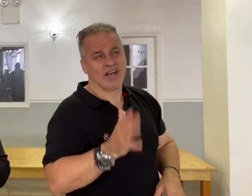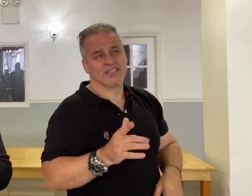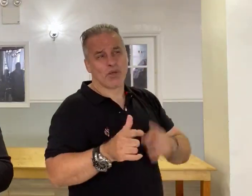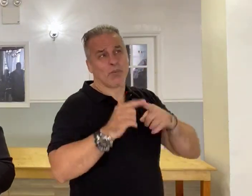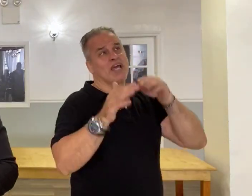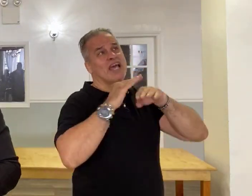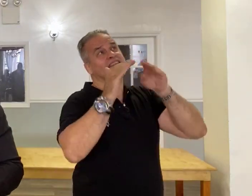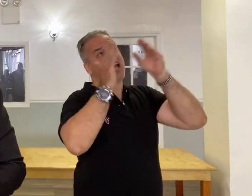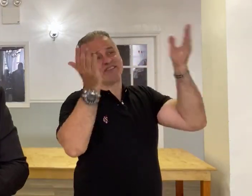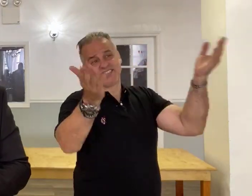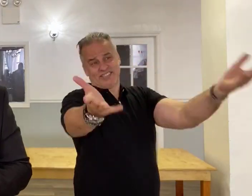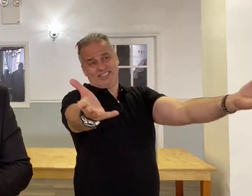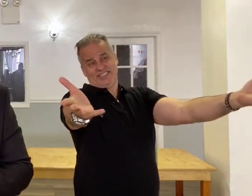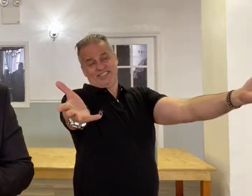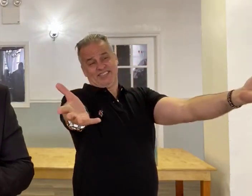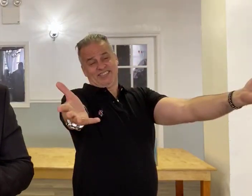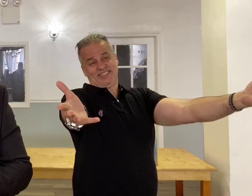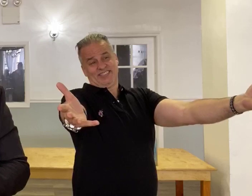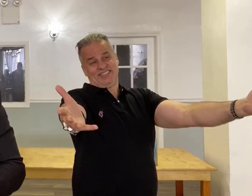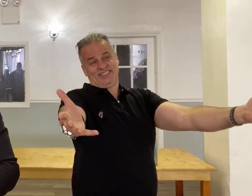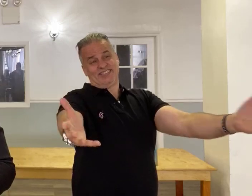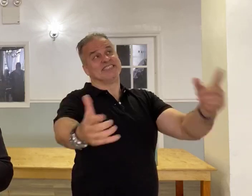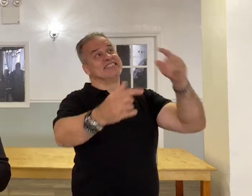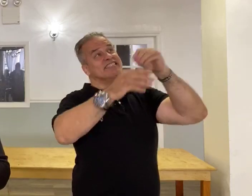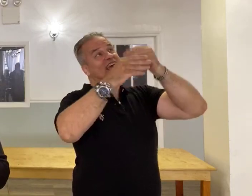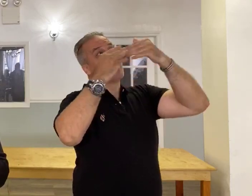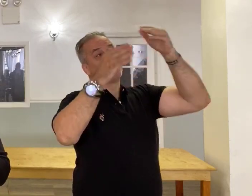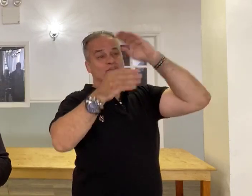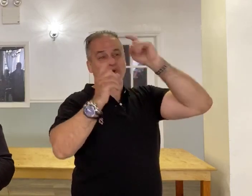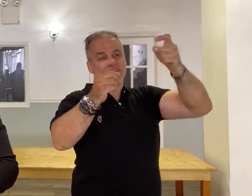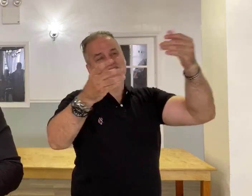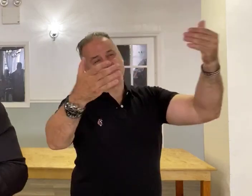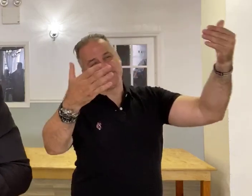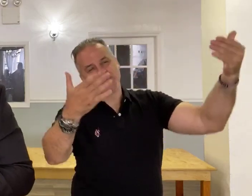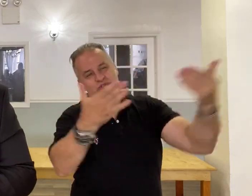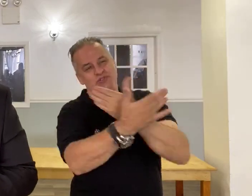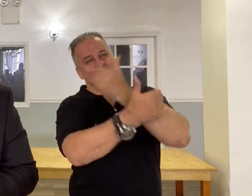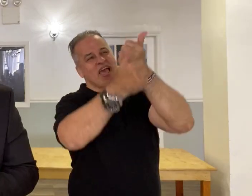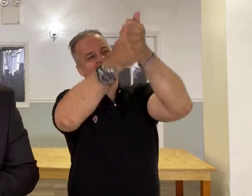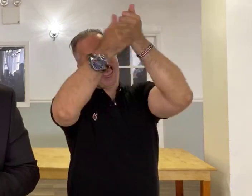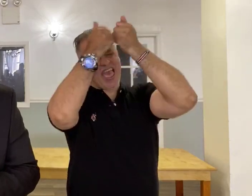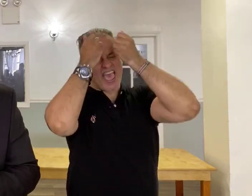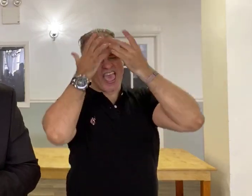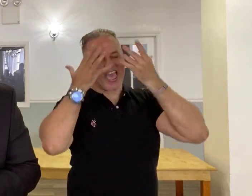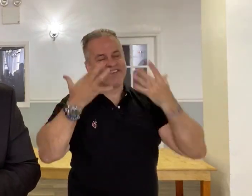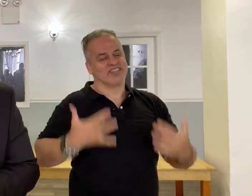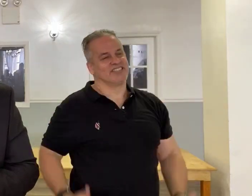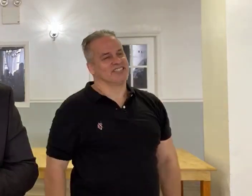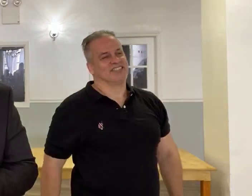is that about? And I think I understand. Look here at Matthew.